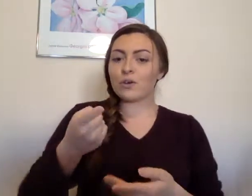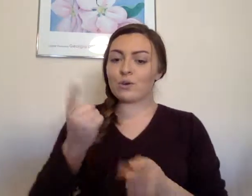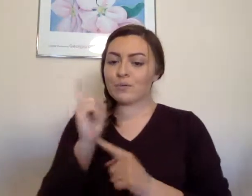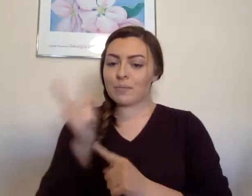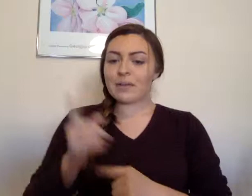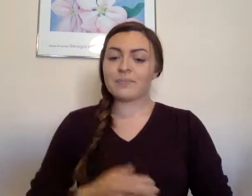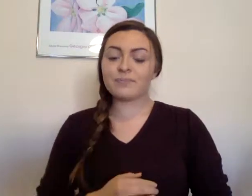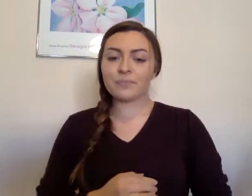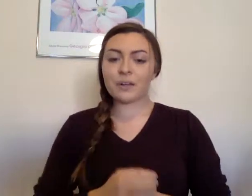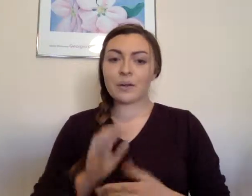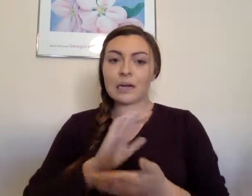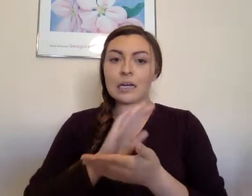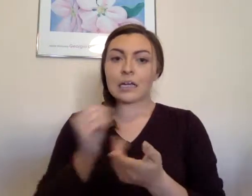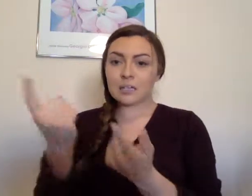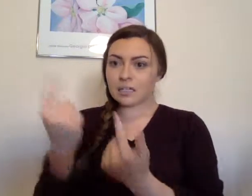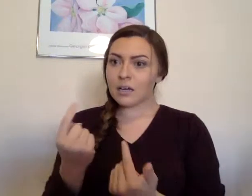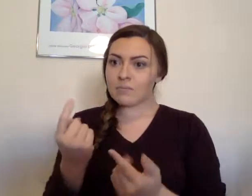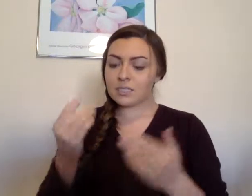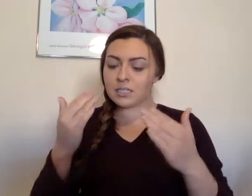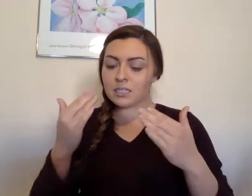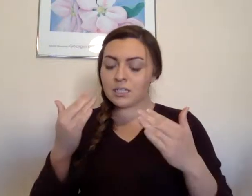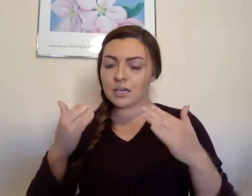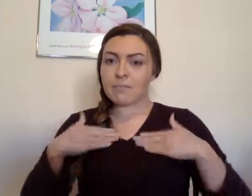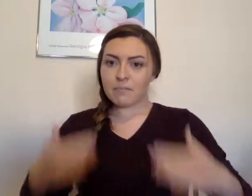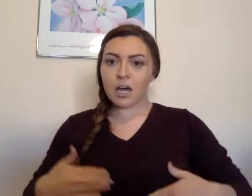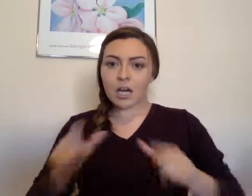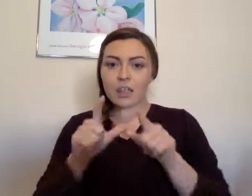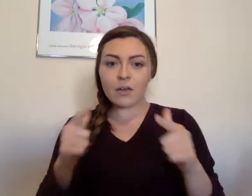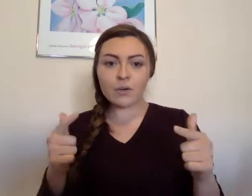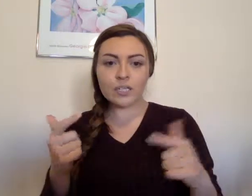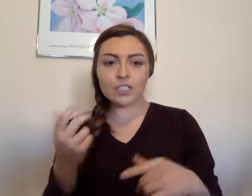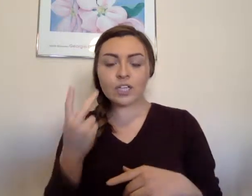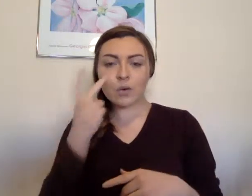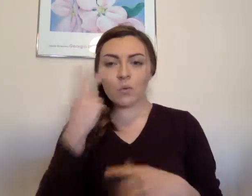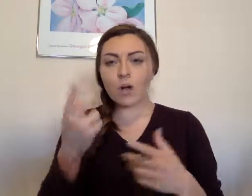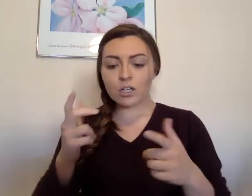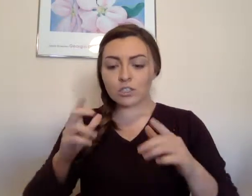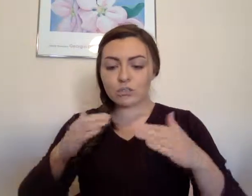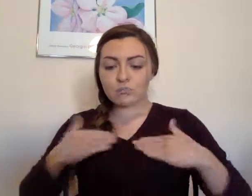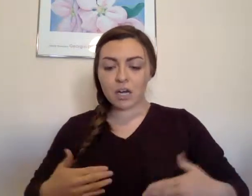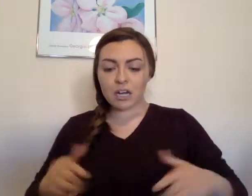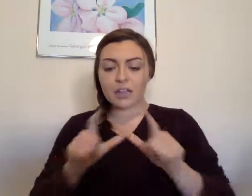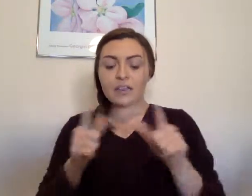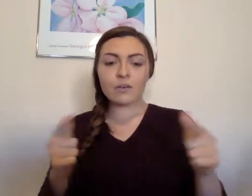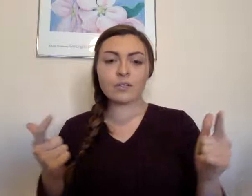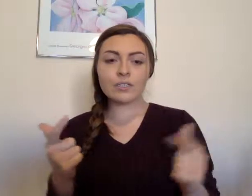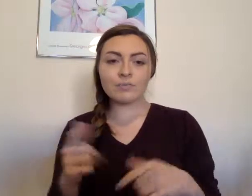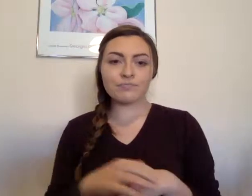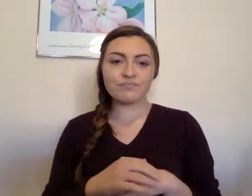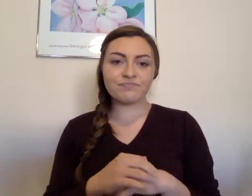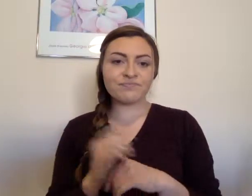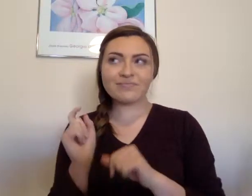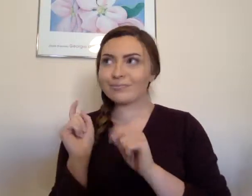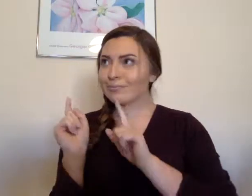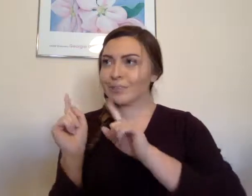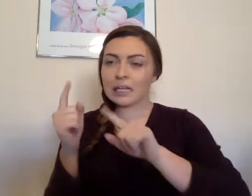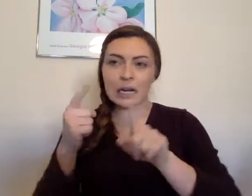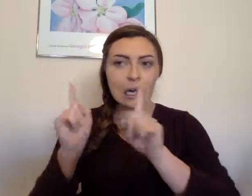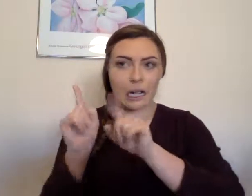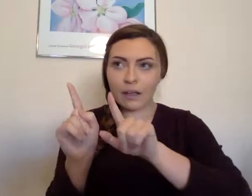language, I watch body language everywhere I go. And I've worked with thousands of people. And what I found is that the majority